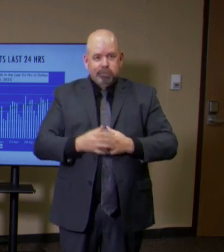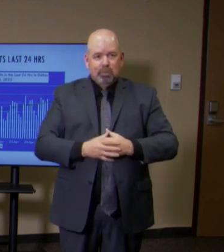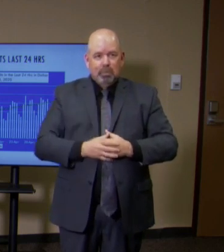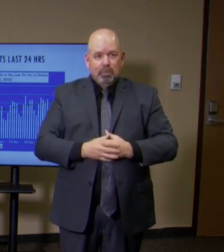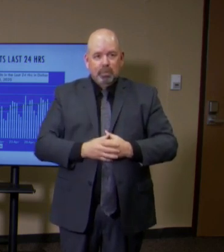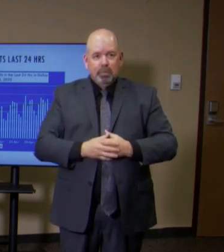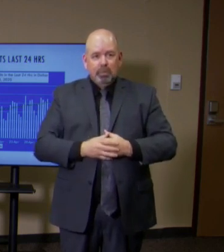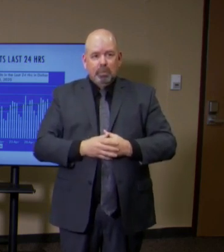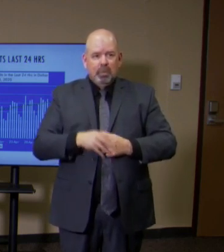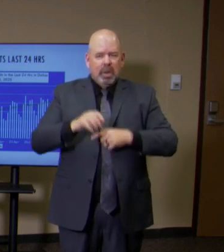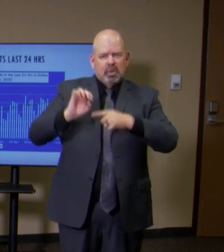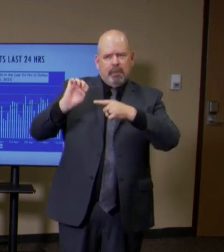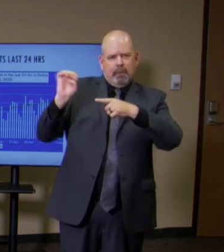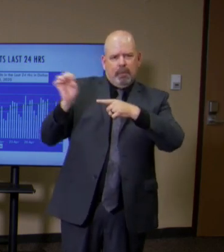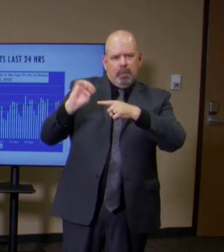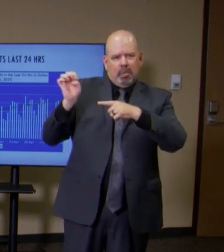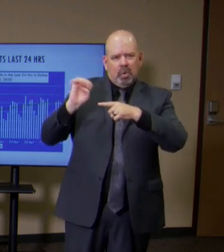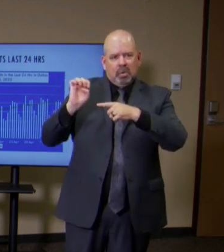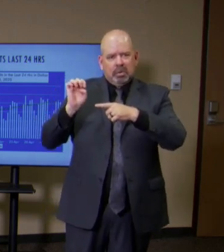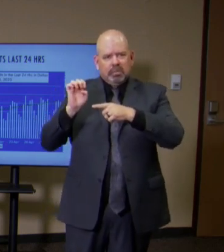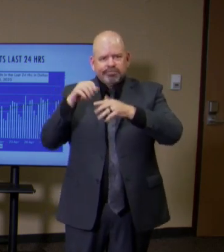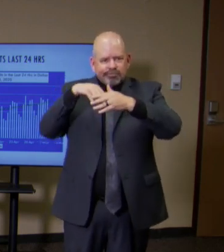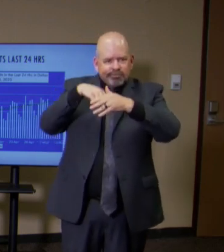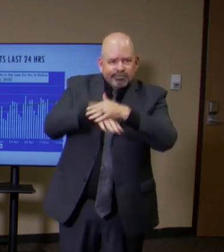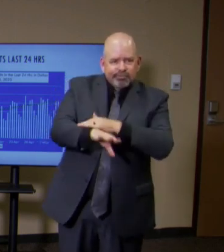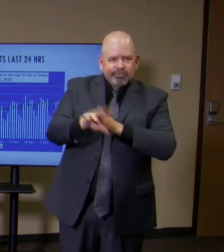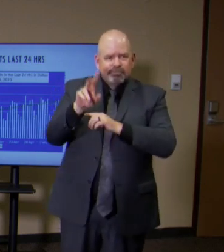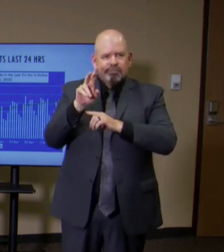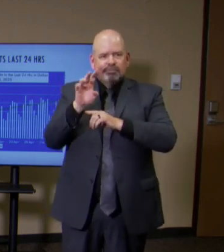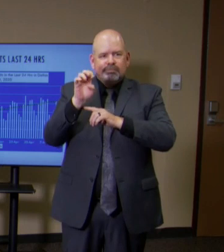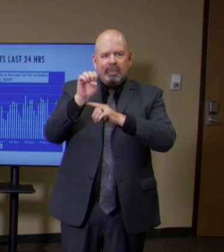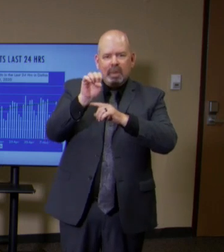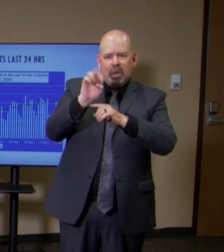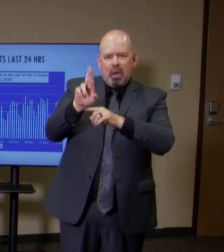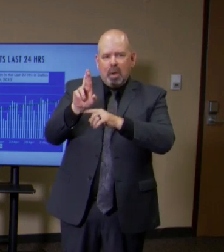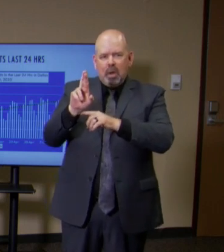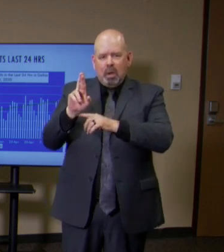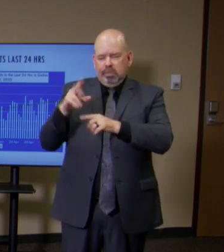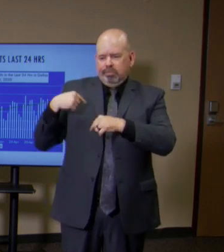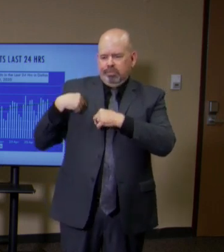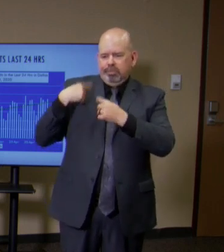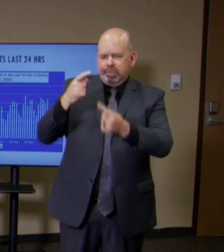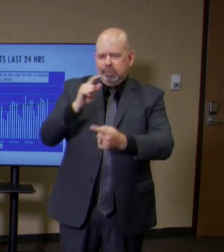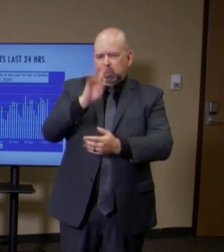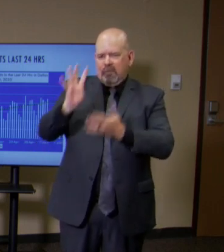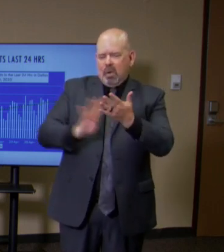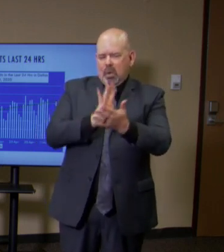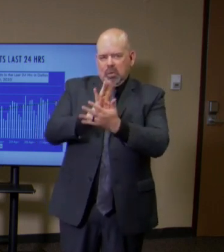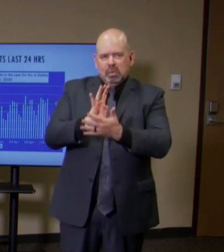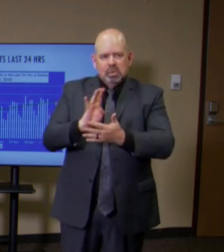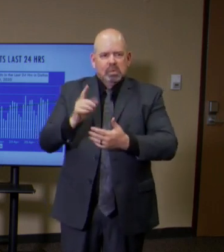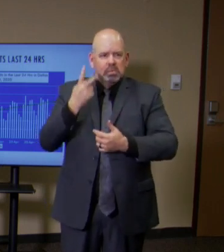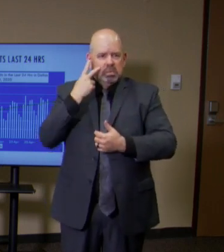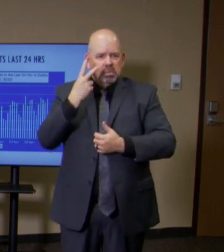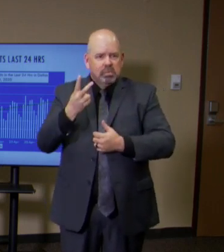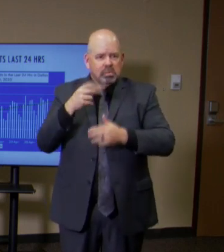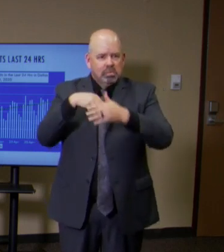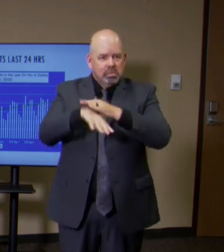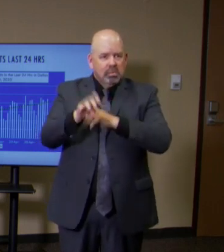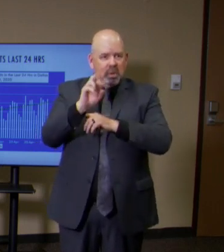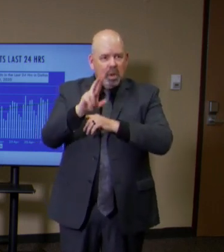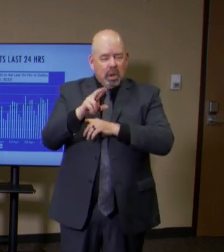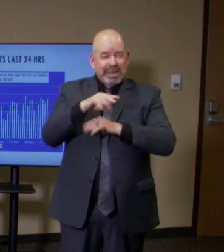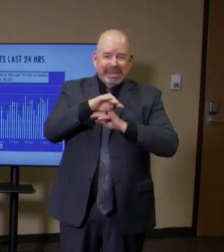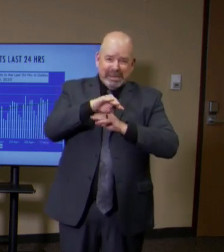COVID-19 in the last 24 hours in Dallas County. You can see it's been pretty flat the last couple